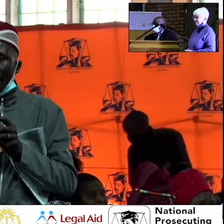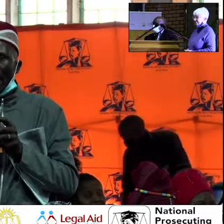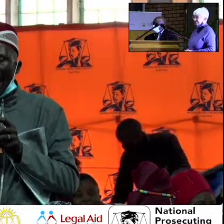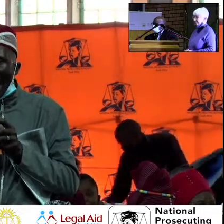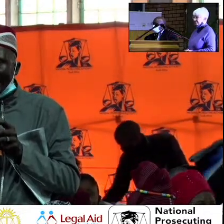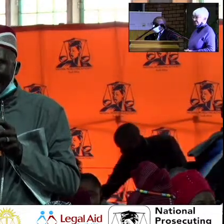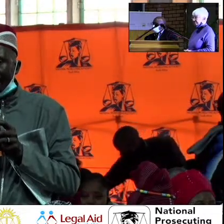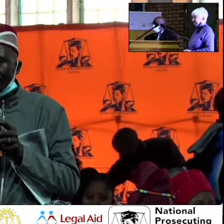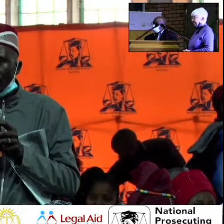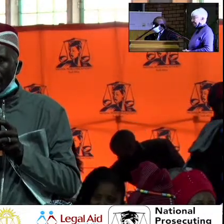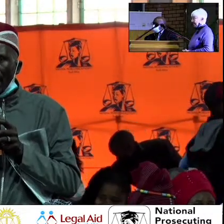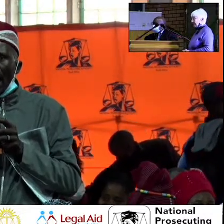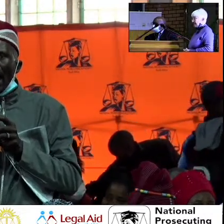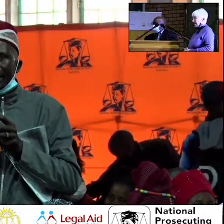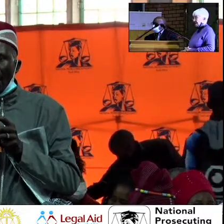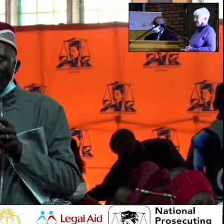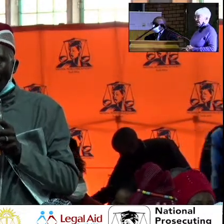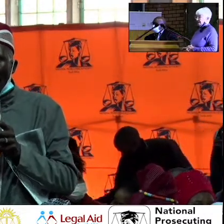Department of